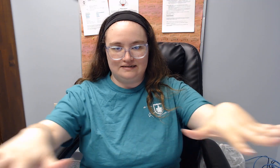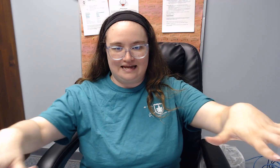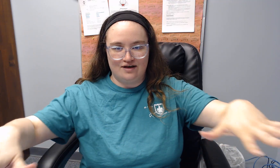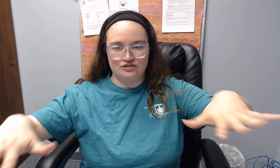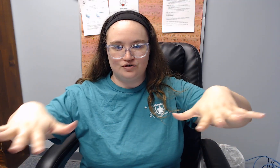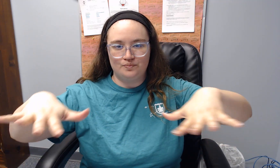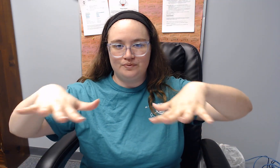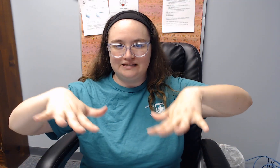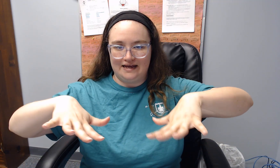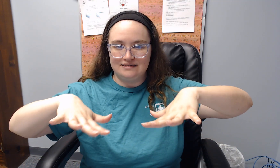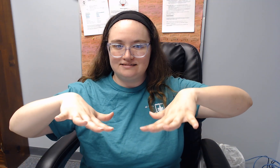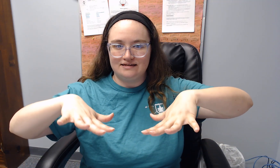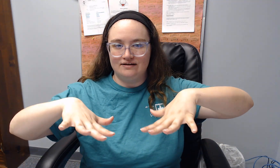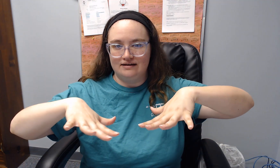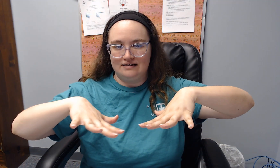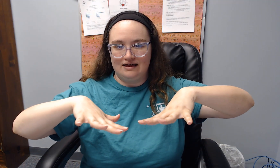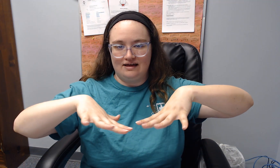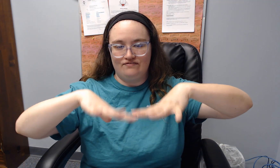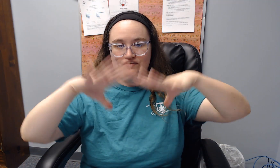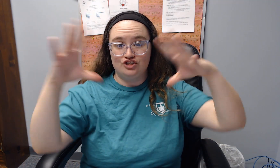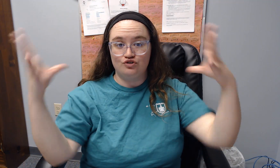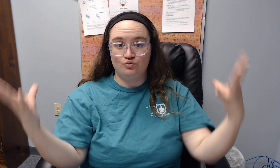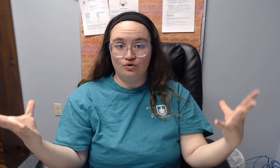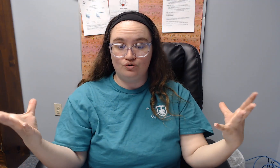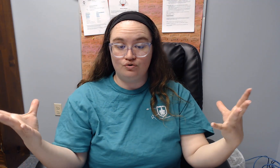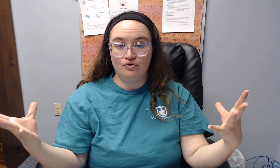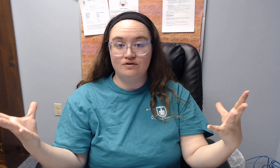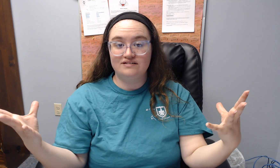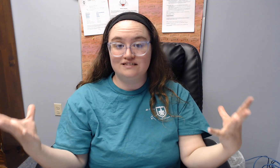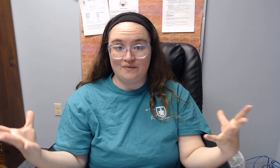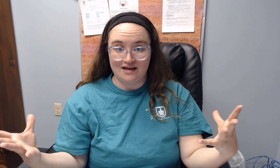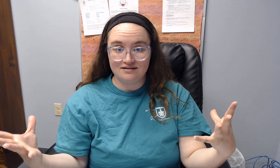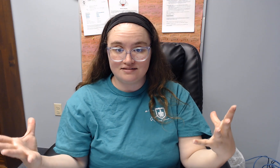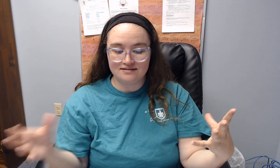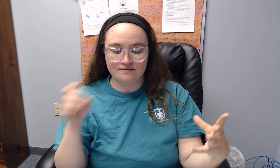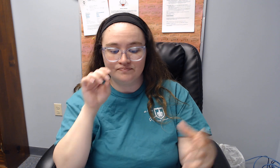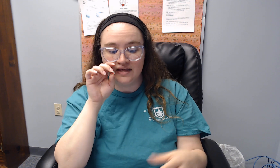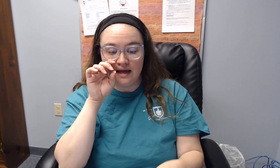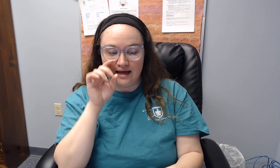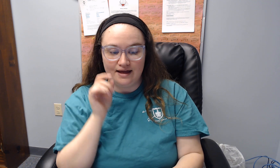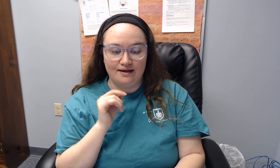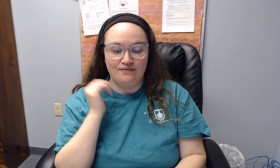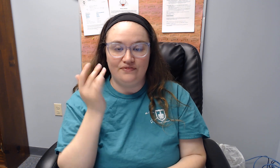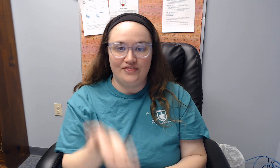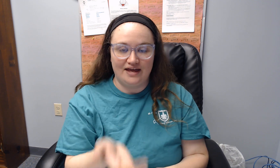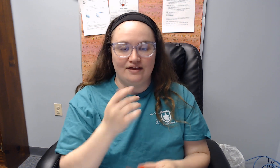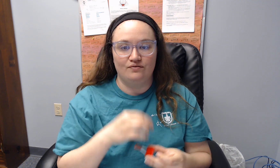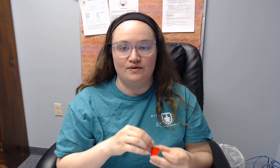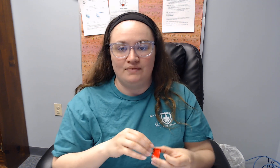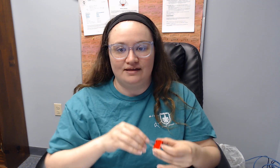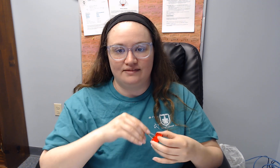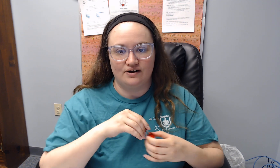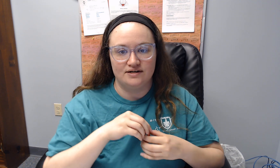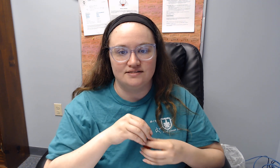Nouns are placed in a visual space and they remain there